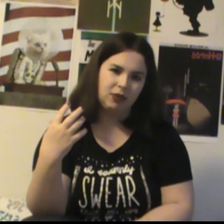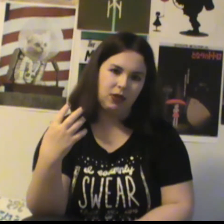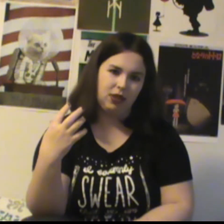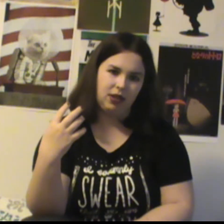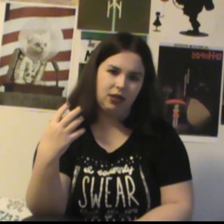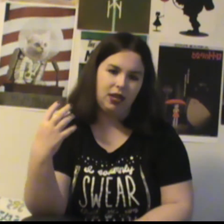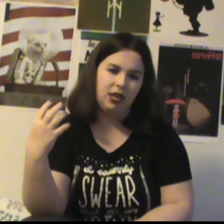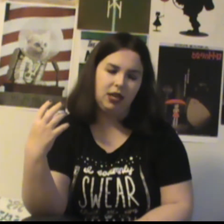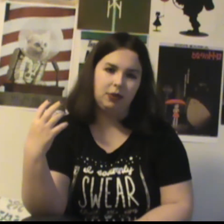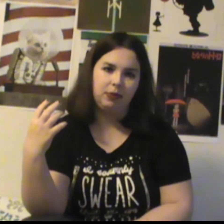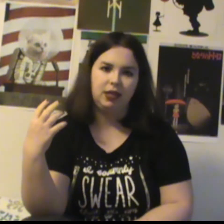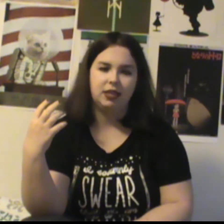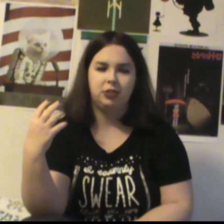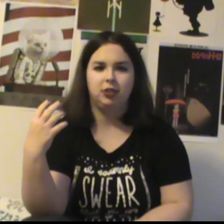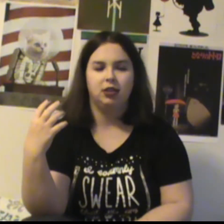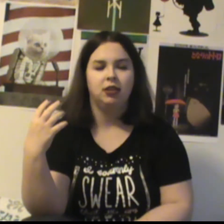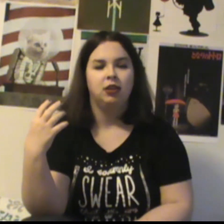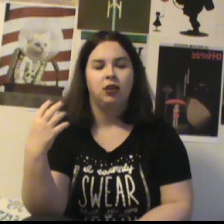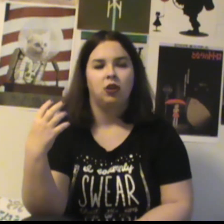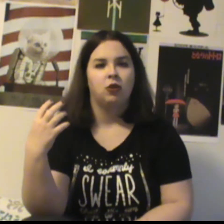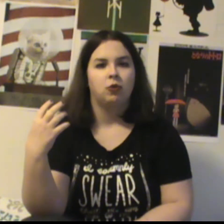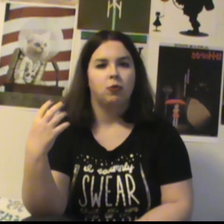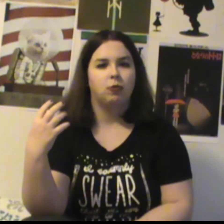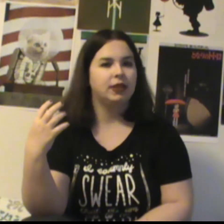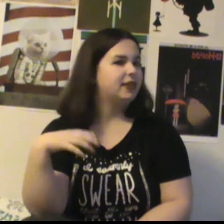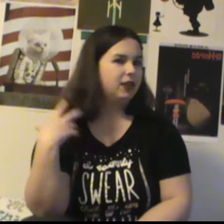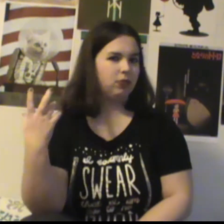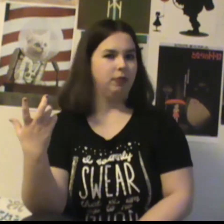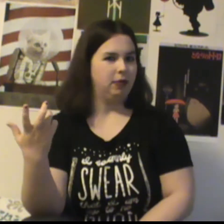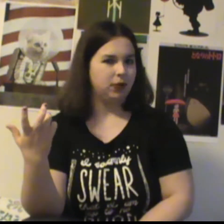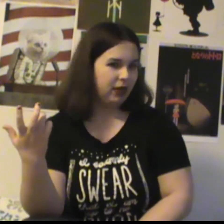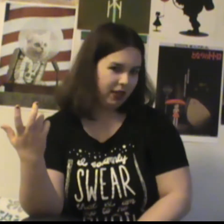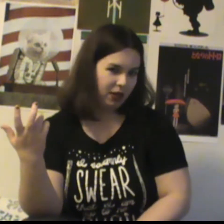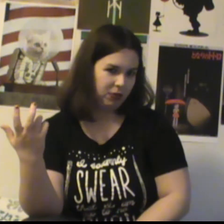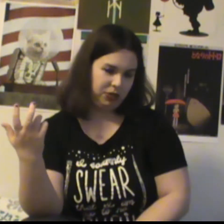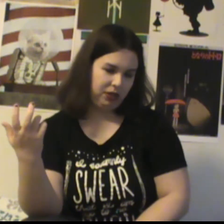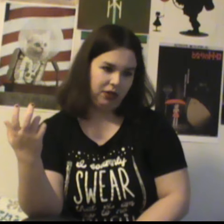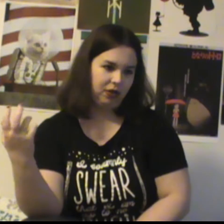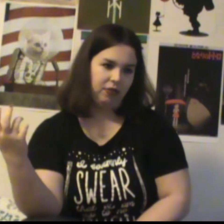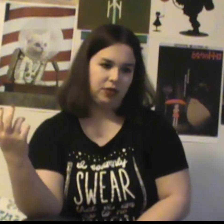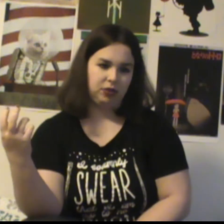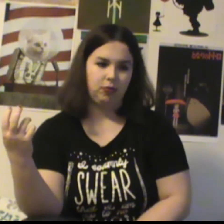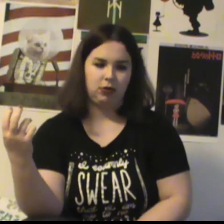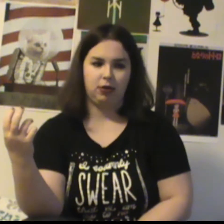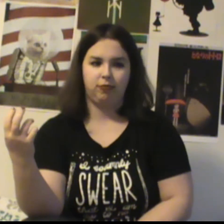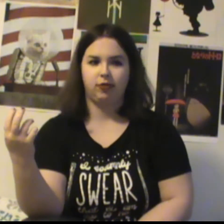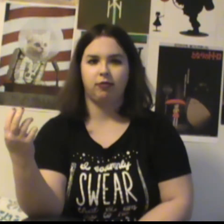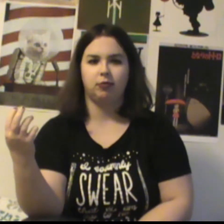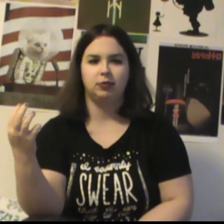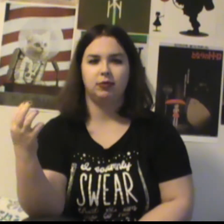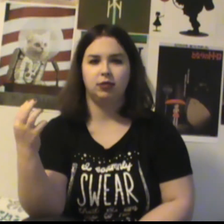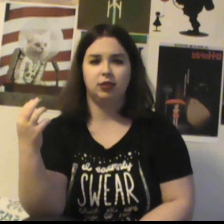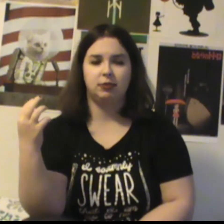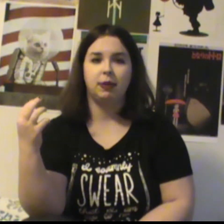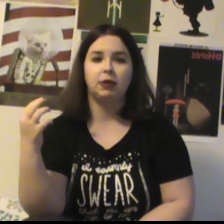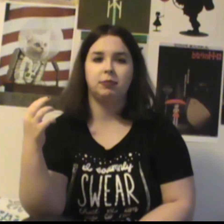with it ending up being that she really didn't remember anything when she eventually woke up free from the spirit,